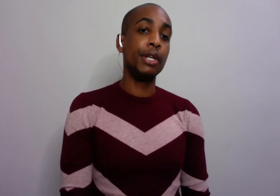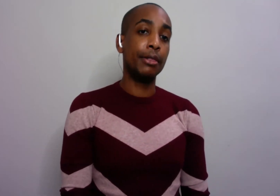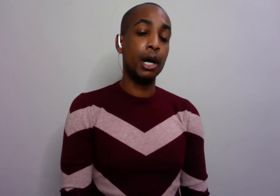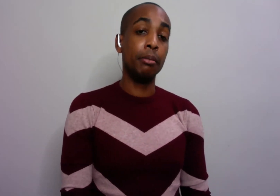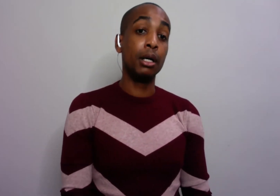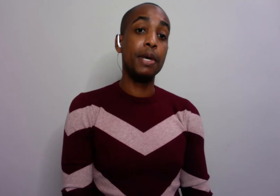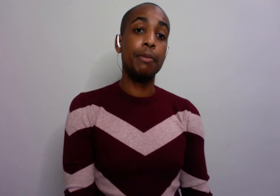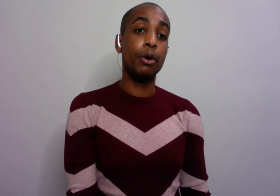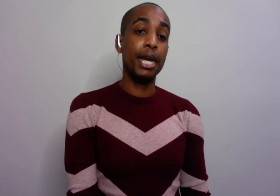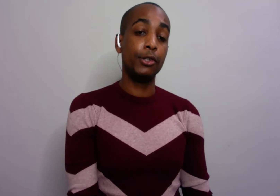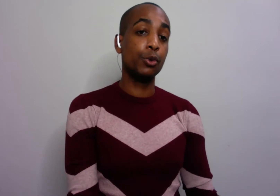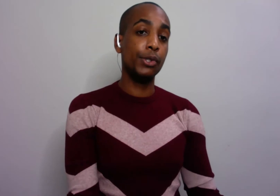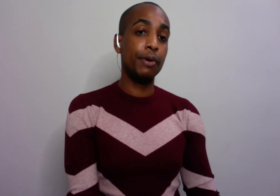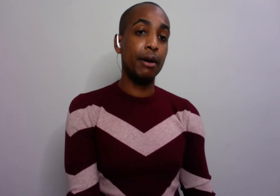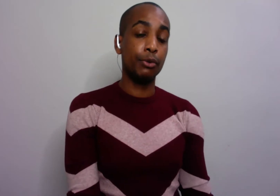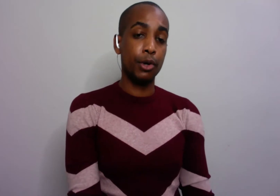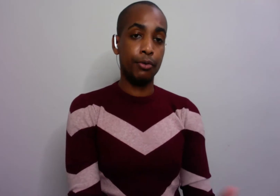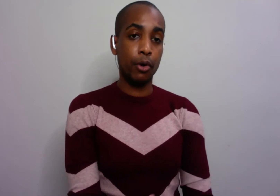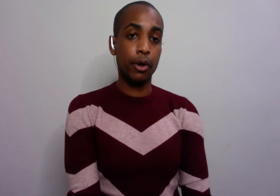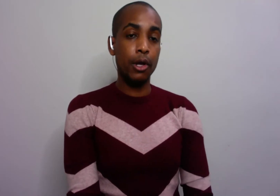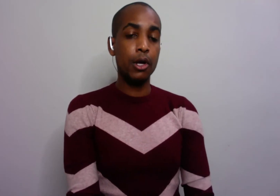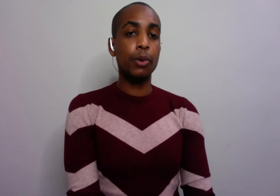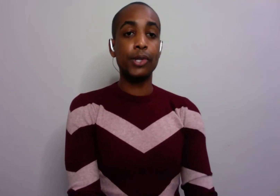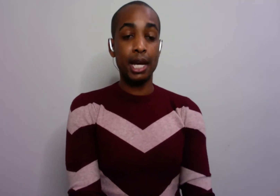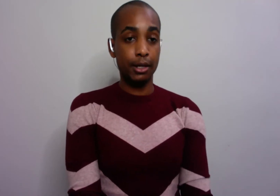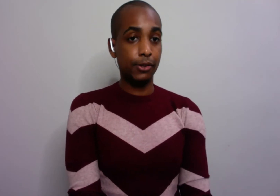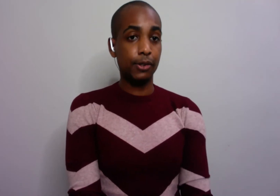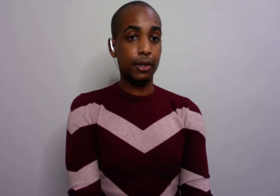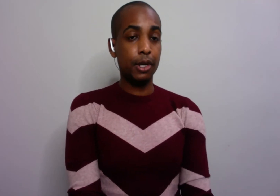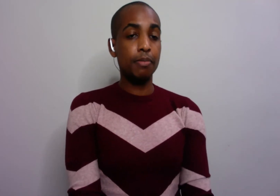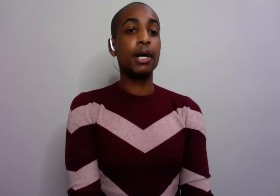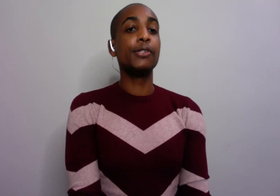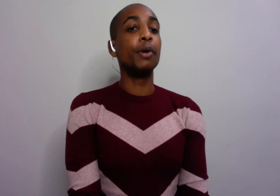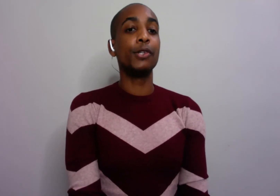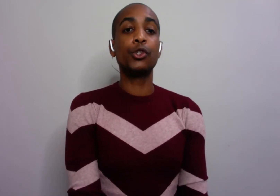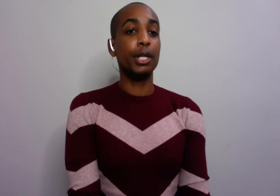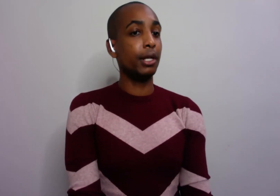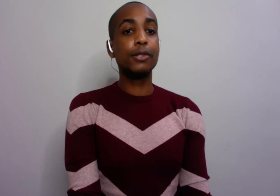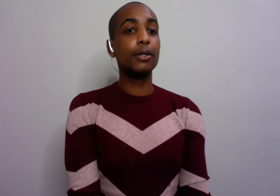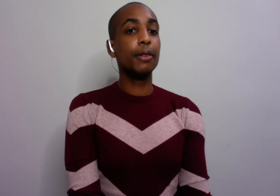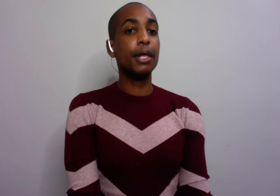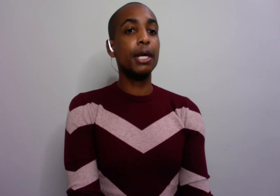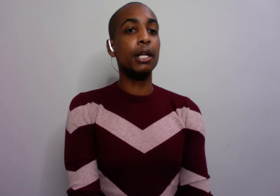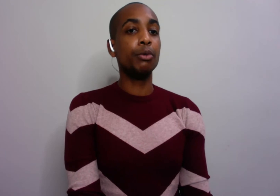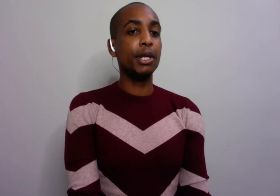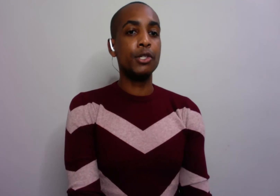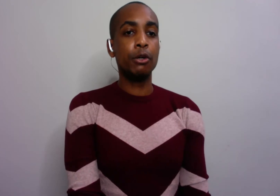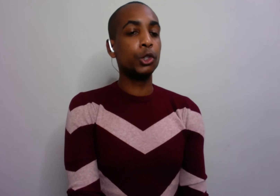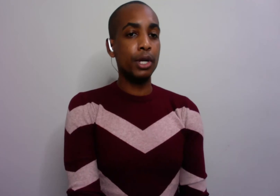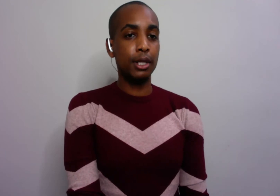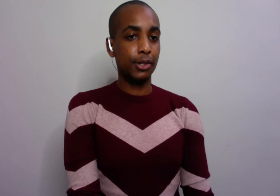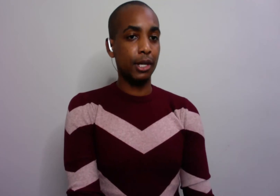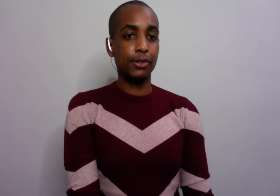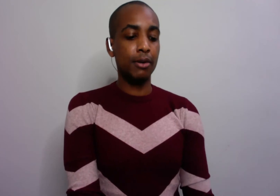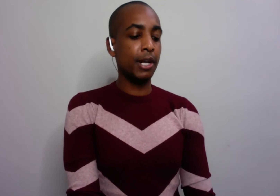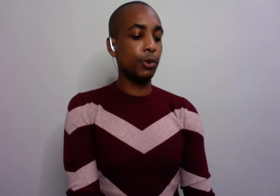cause of death among people aged 25 to 44 was AIDS, because it wasn't treated. And when we don't